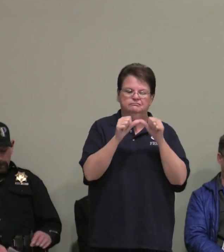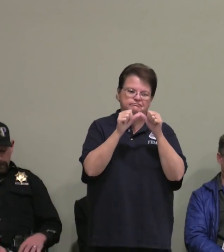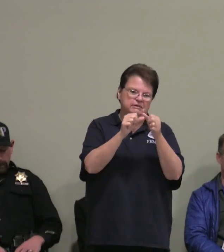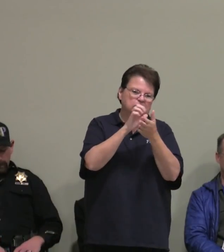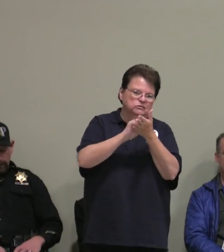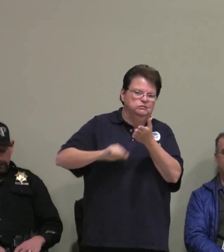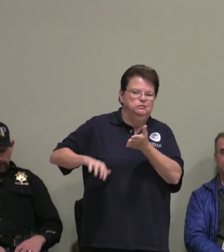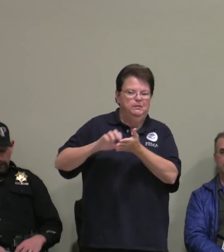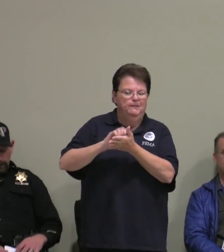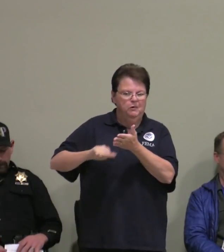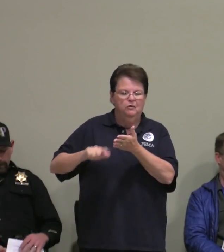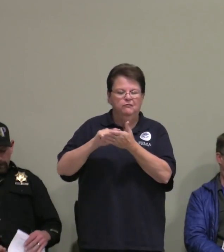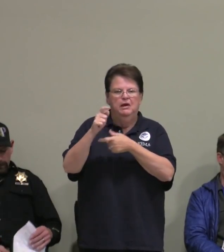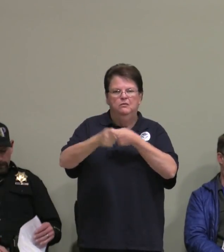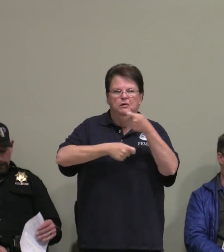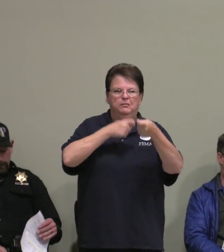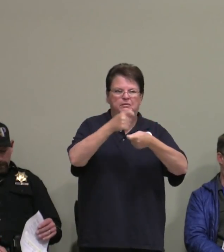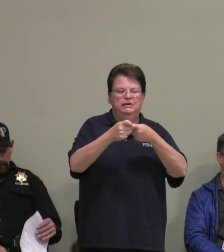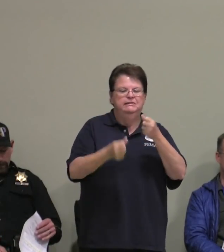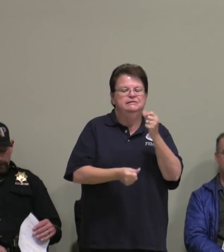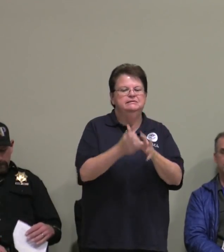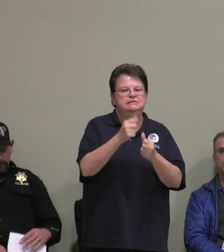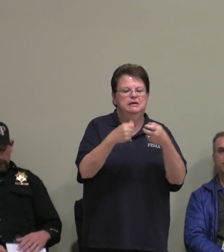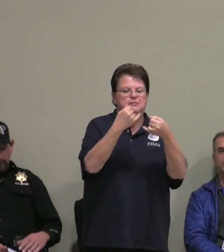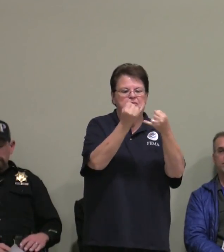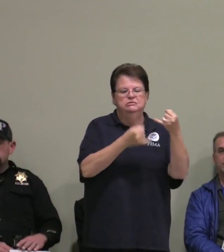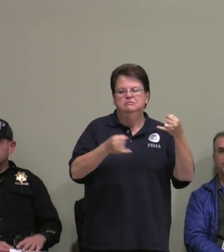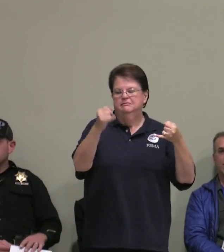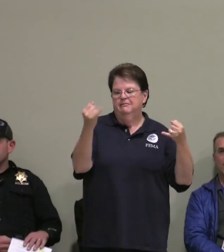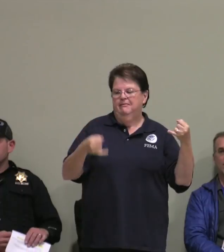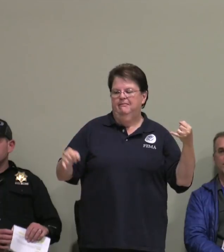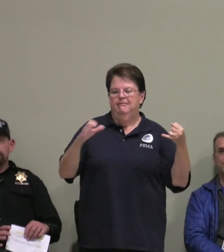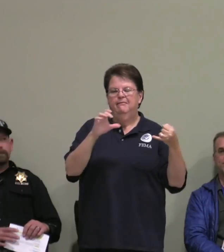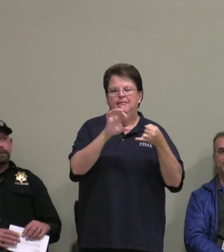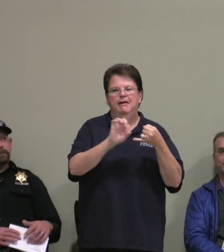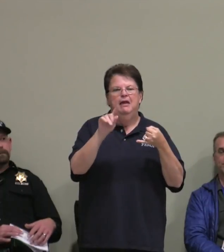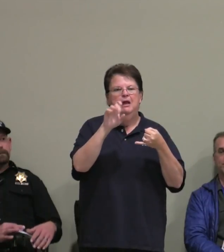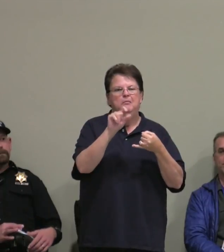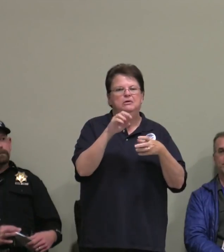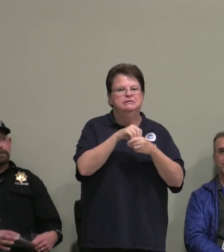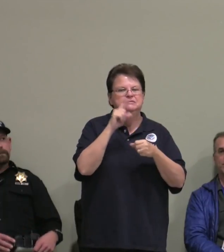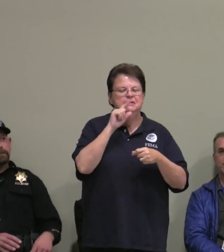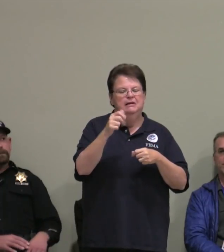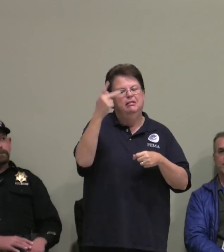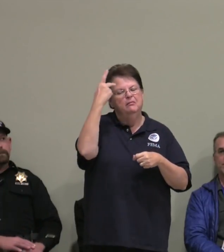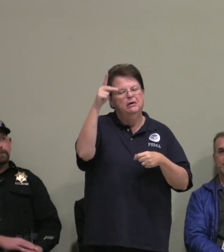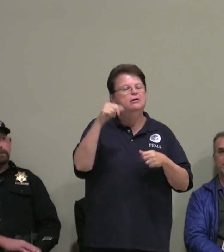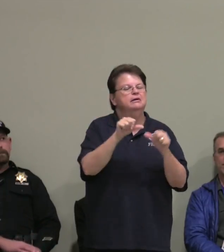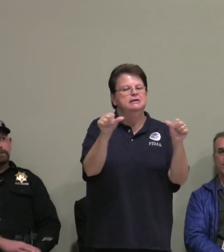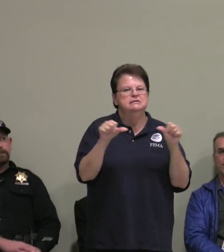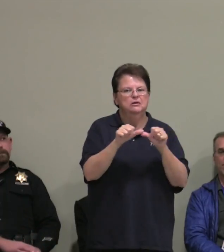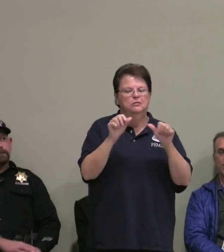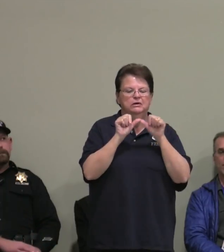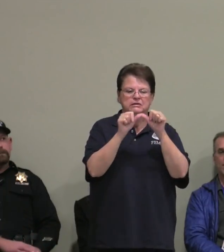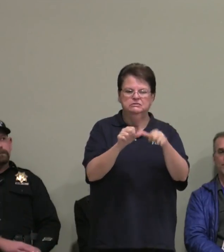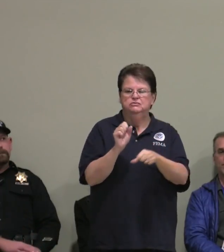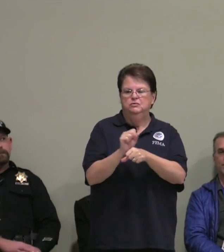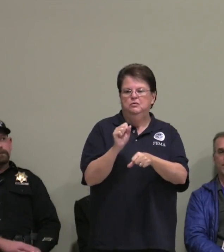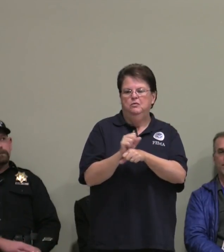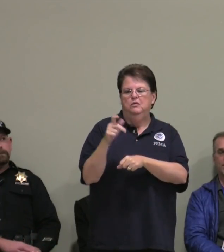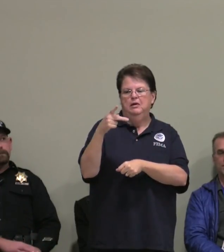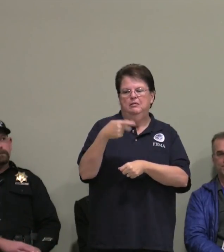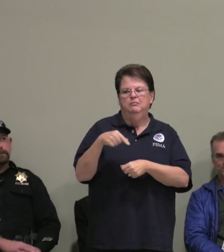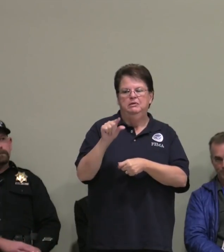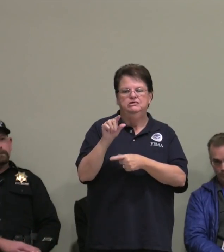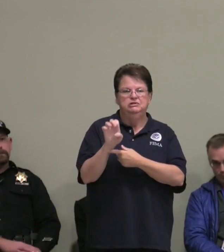remove and replace damaged cable in the Paradise area. We will continue working with PG&E to replace or